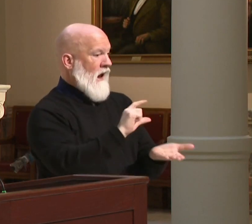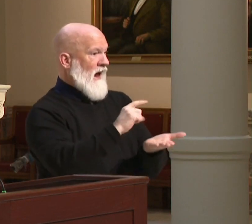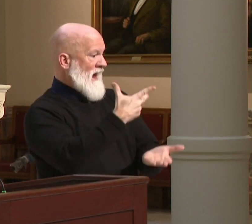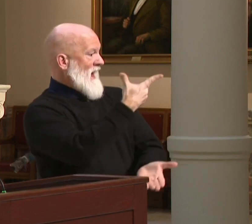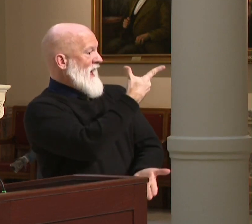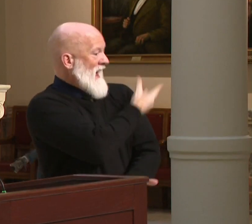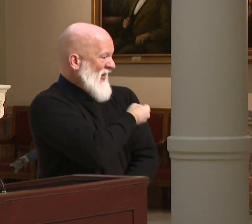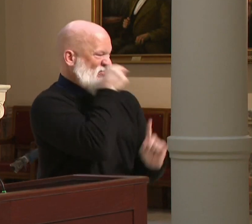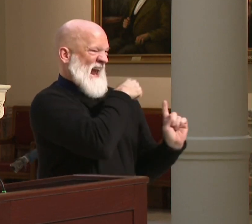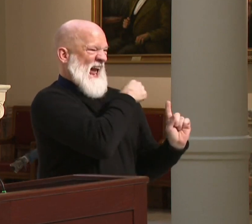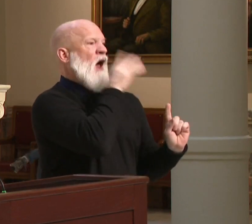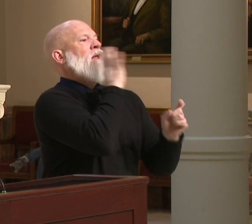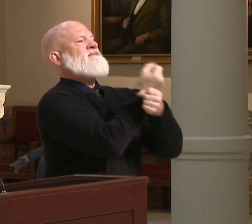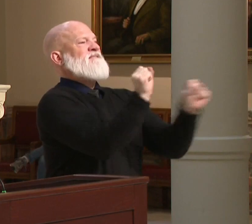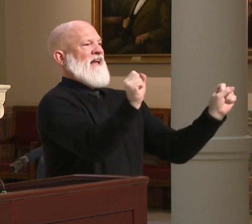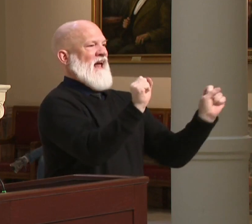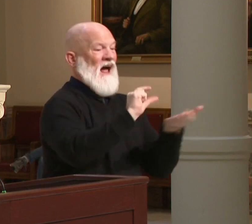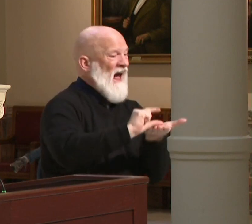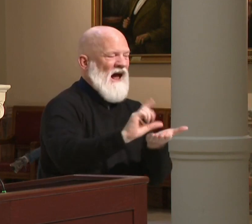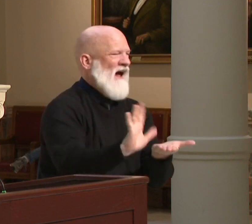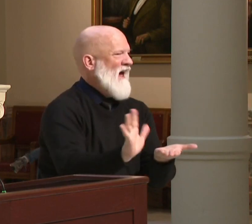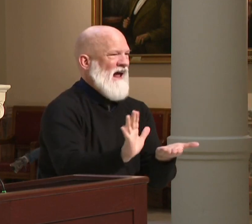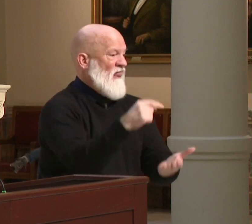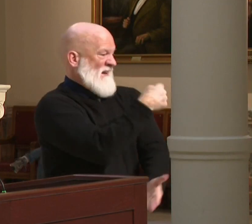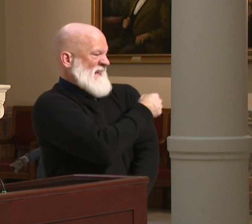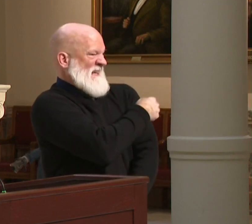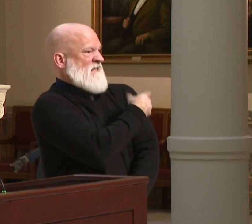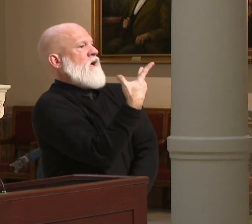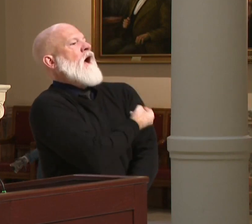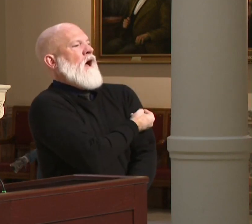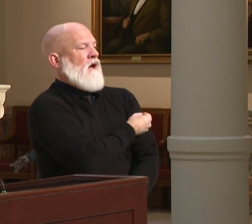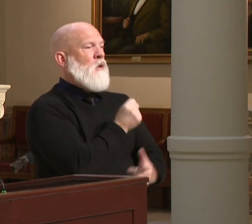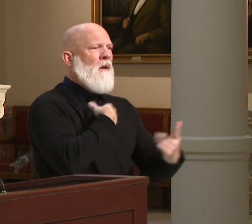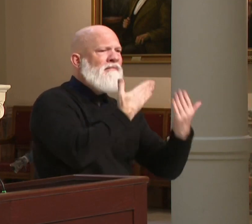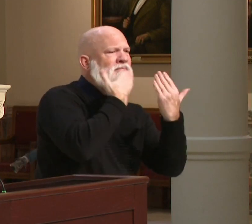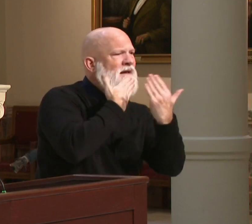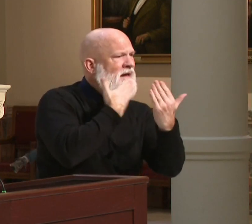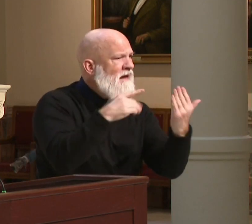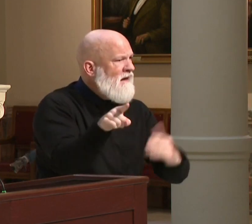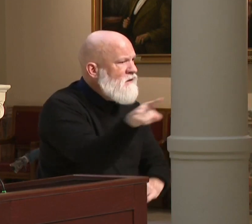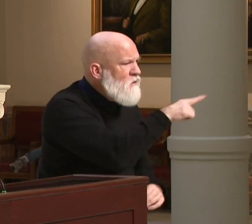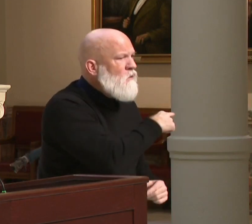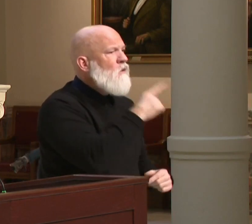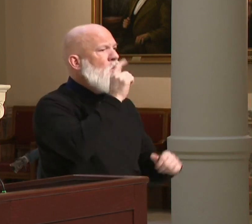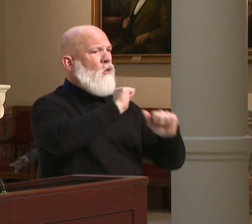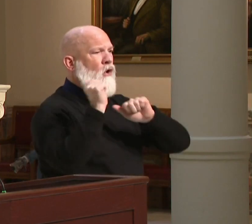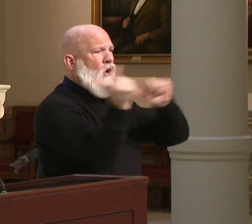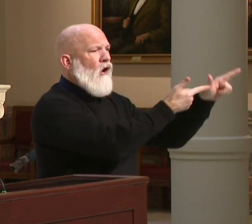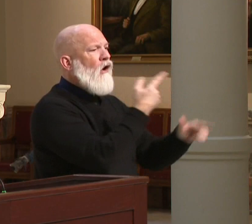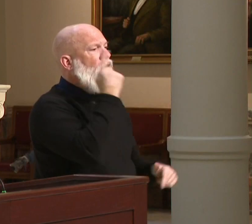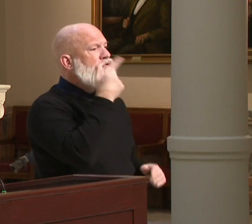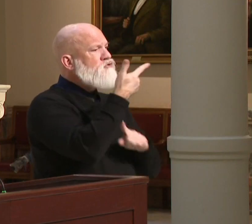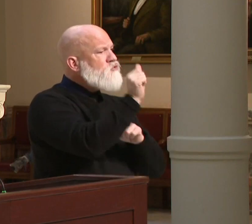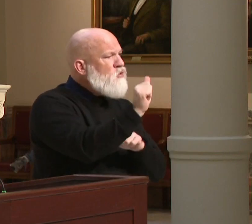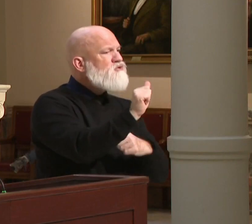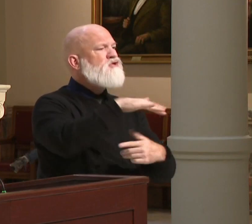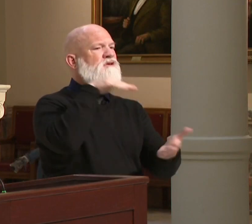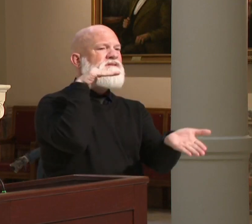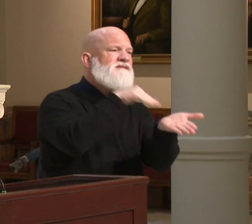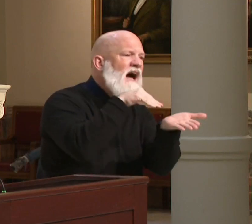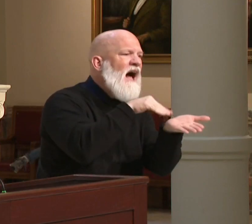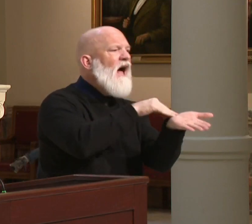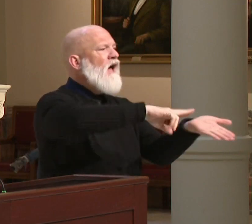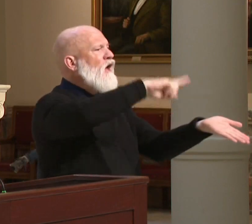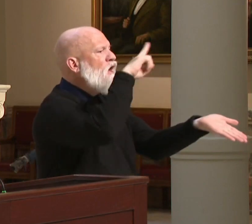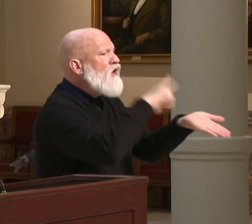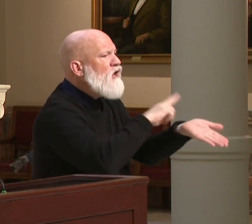express my deepest thanks on behalf of all Georgians to the doctors, nurses, public health officials who have